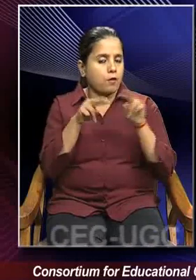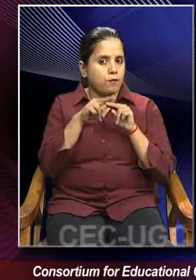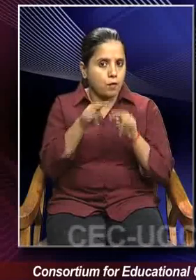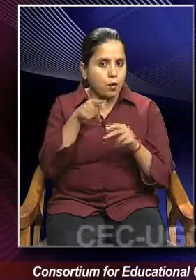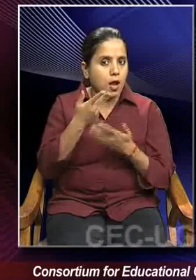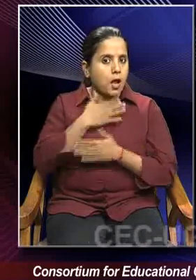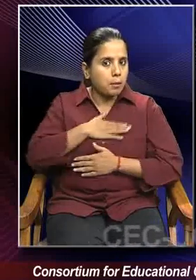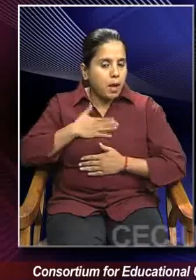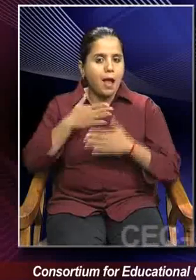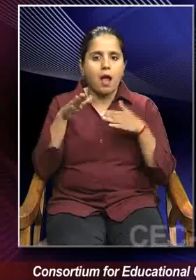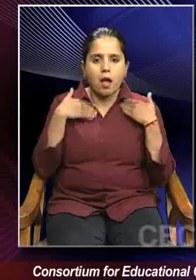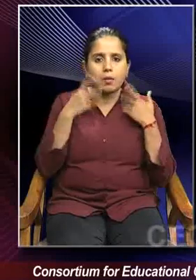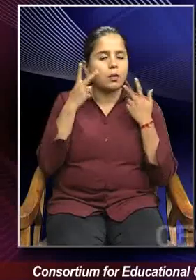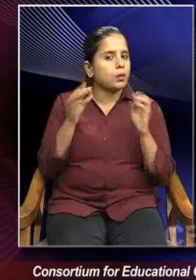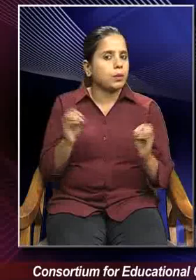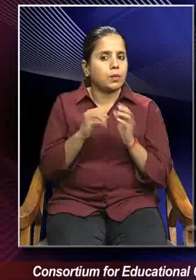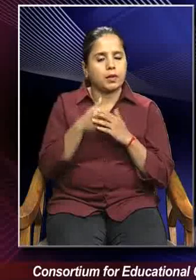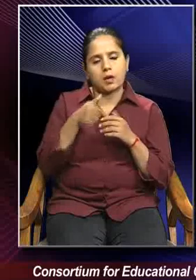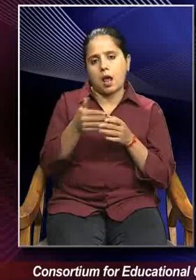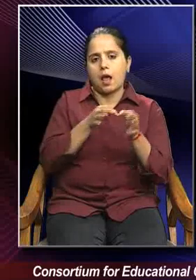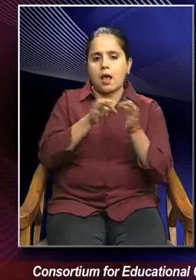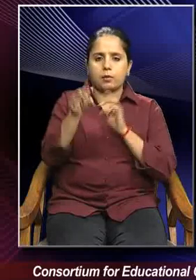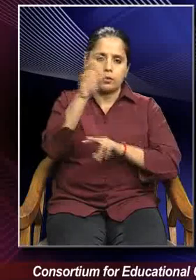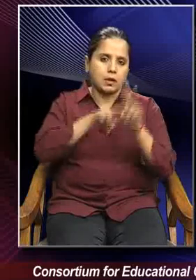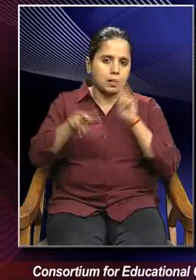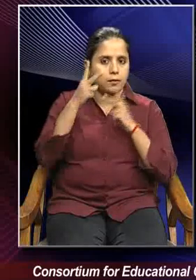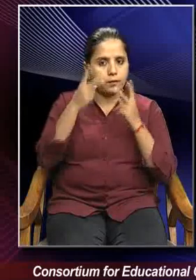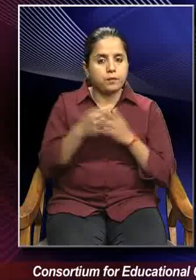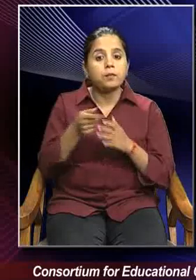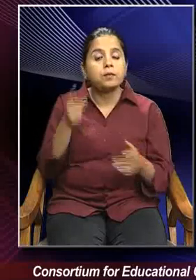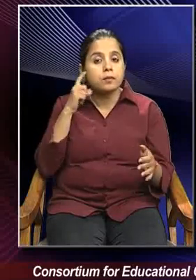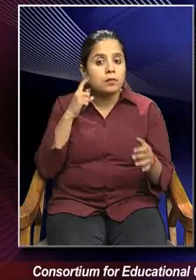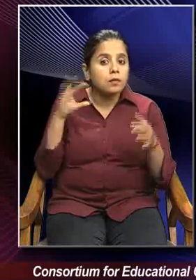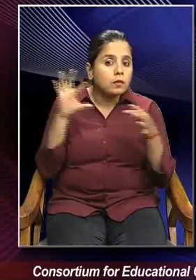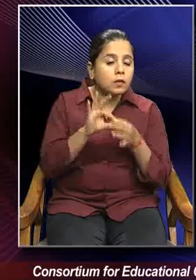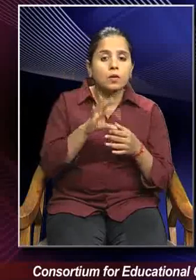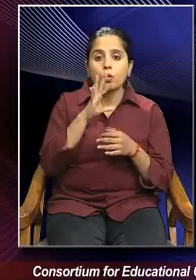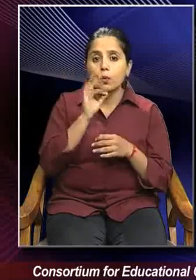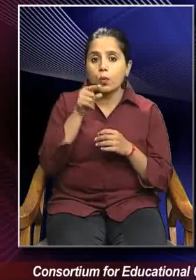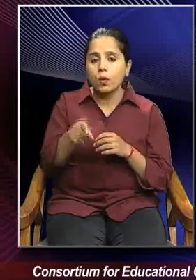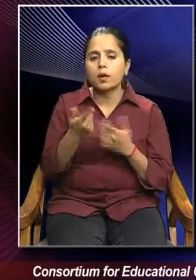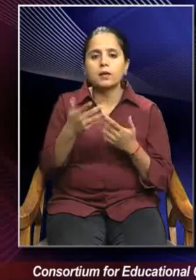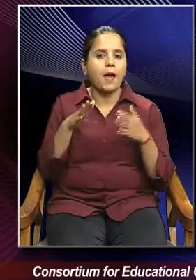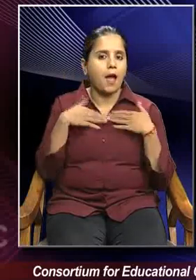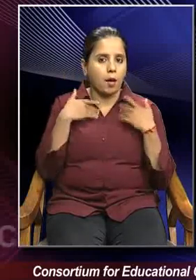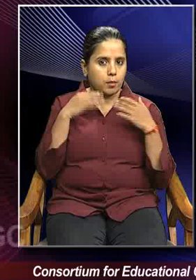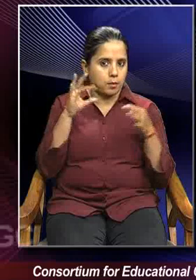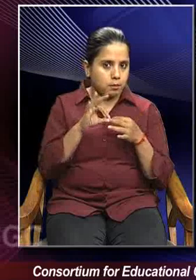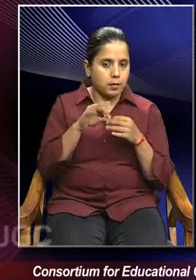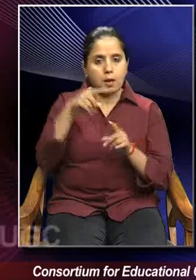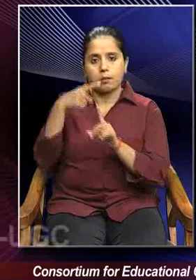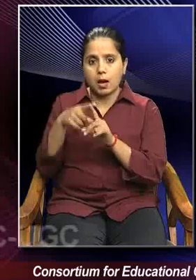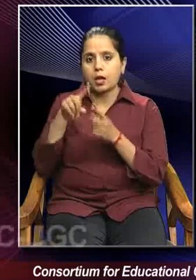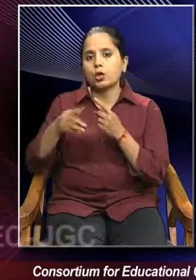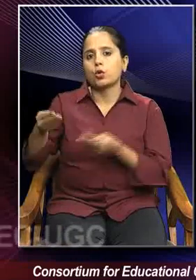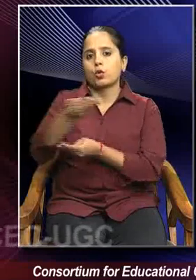pleasure and happiness. So let's explore the connection between the happiness and the